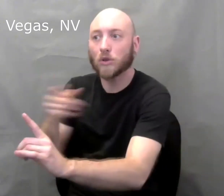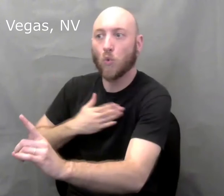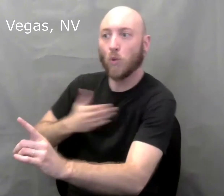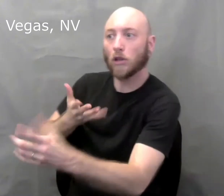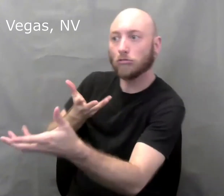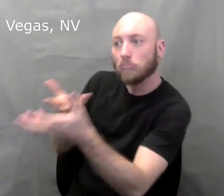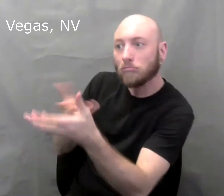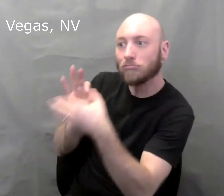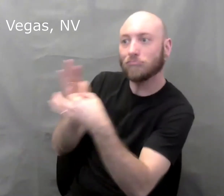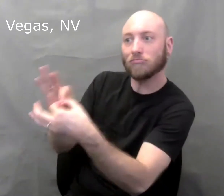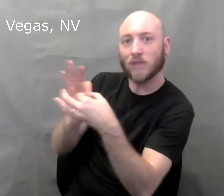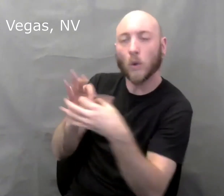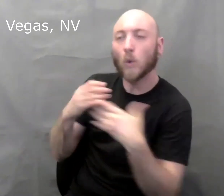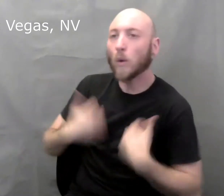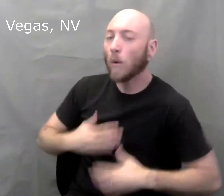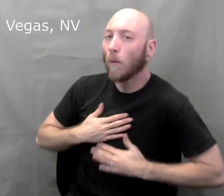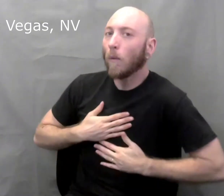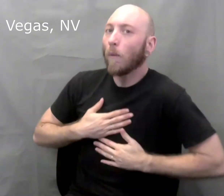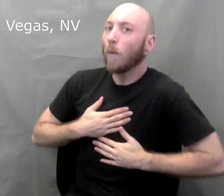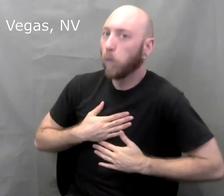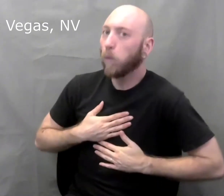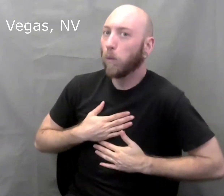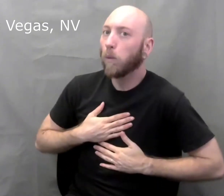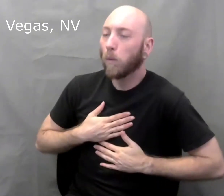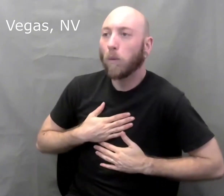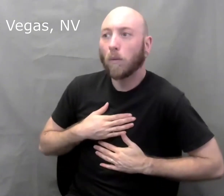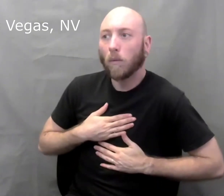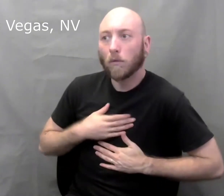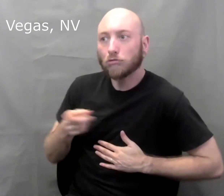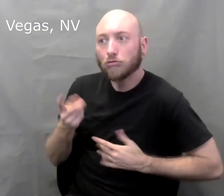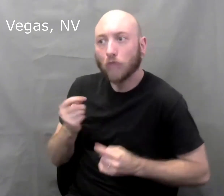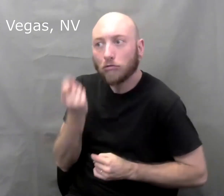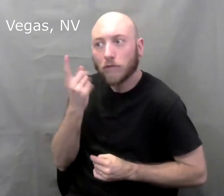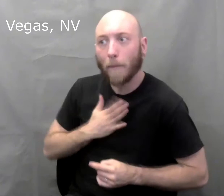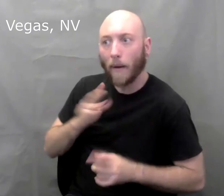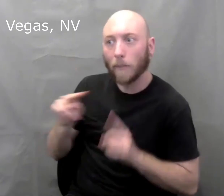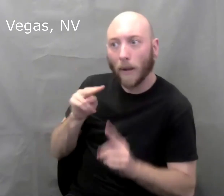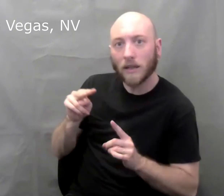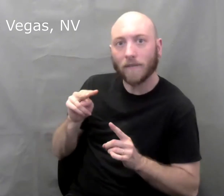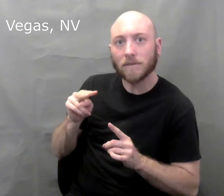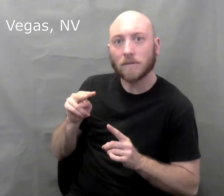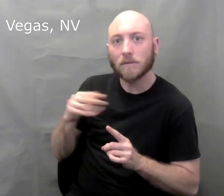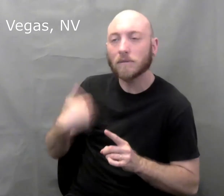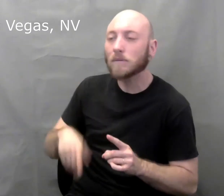me and try and understand where I was coming from was endlessly important.